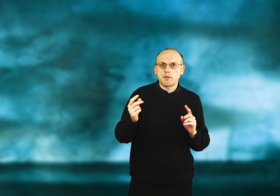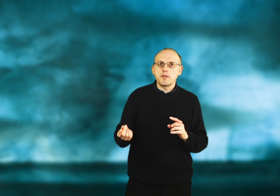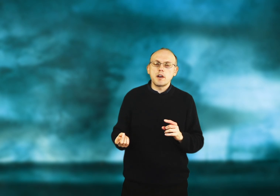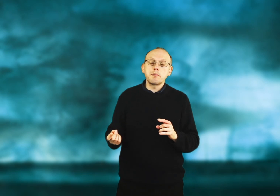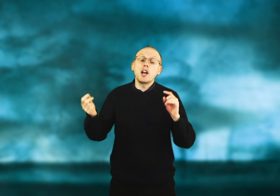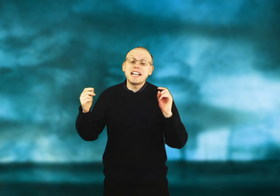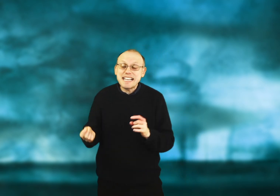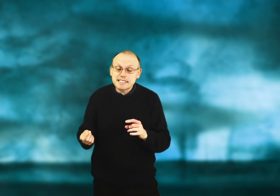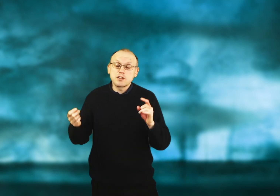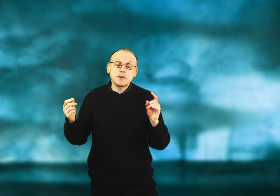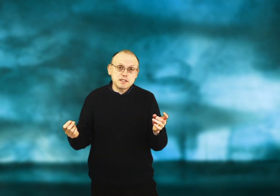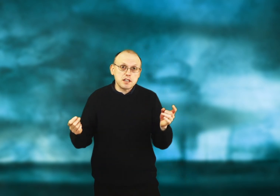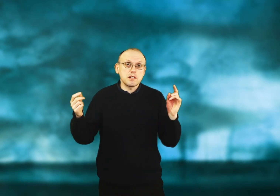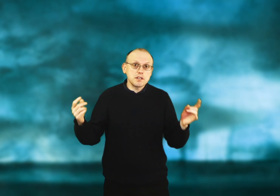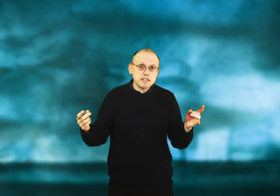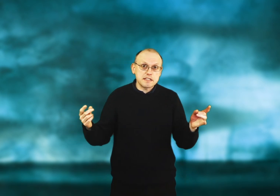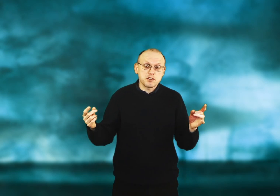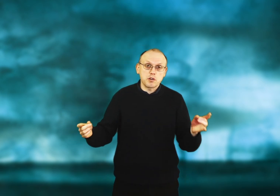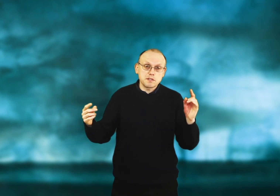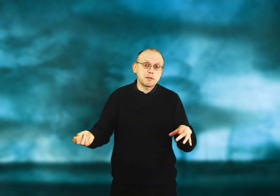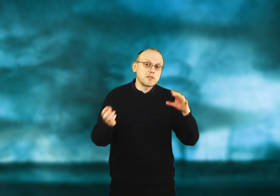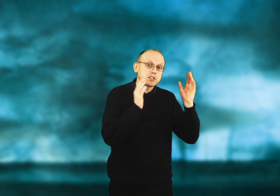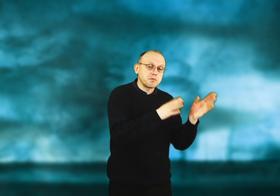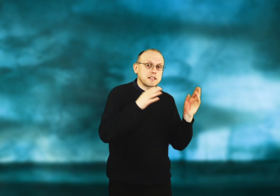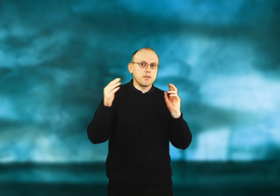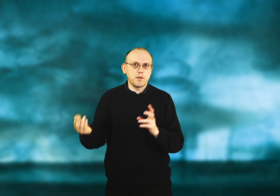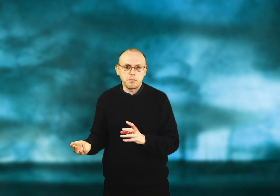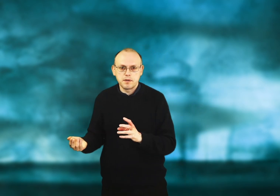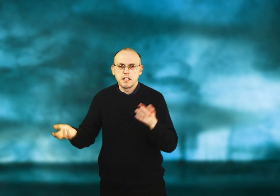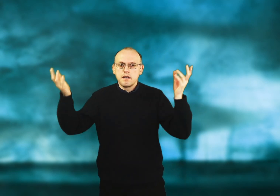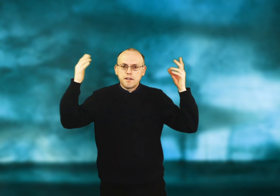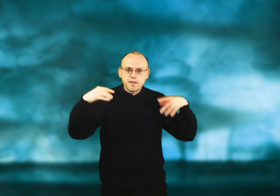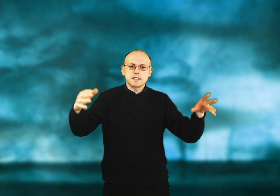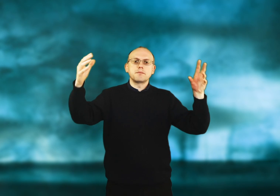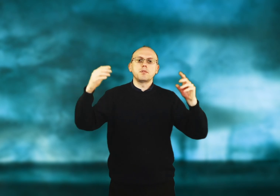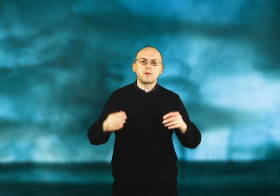verb unless you insert a non-essential clause between the subject and the verb. For example,